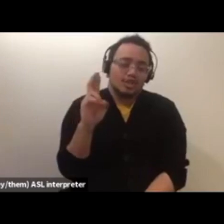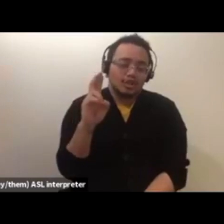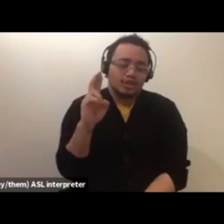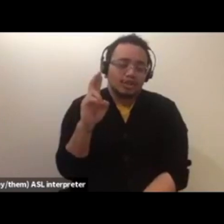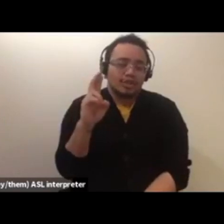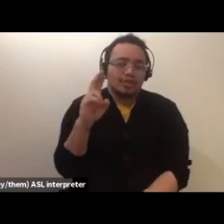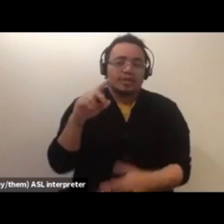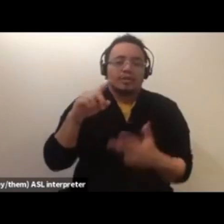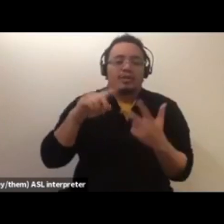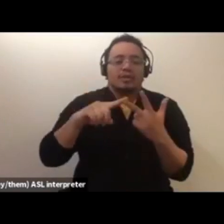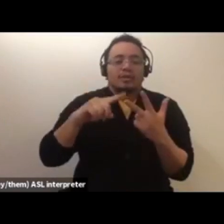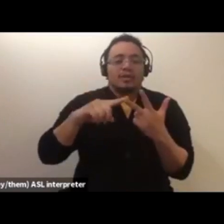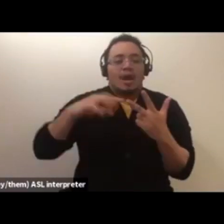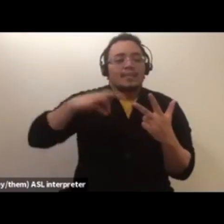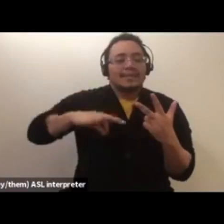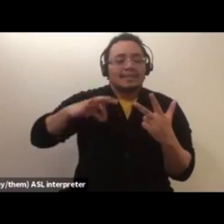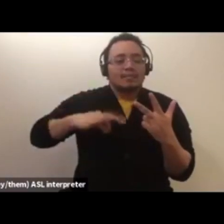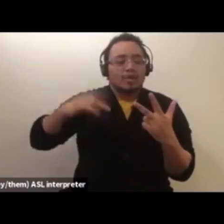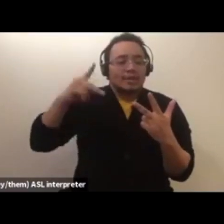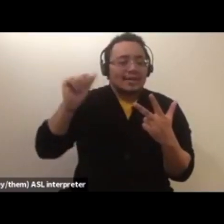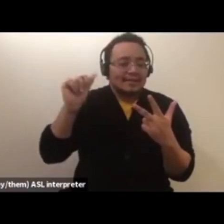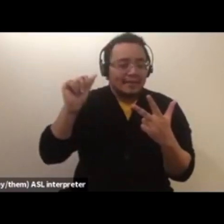Pittsburgh, Pennsylvania.